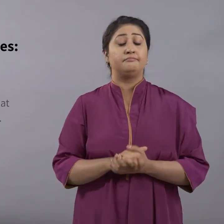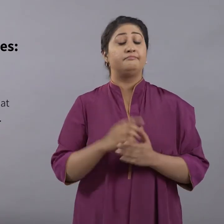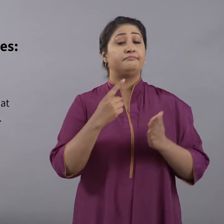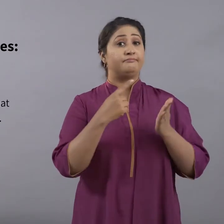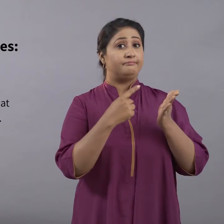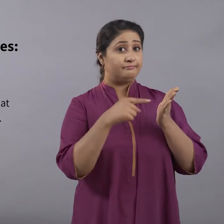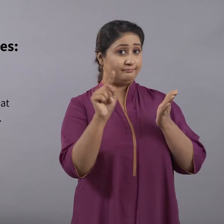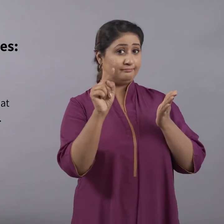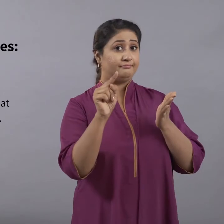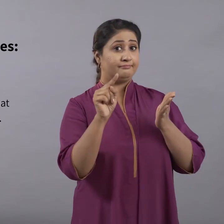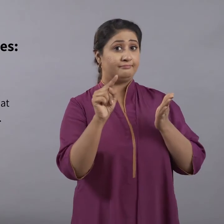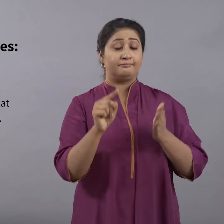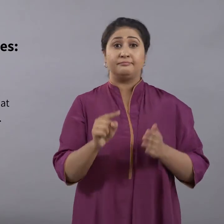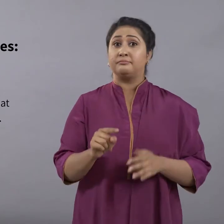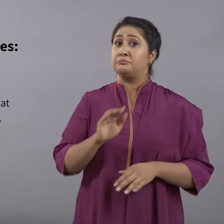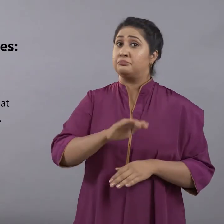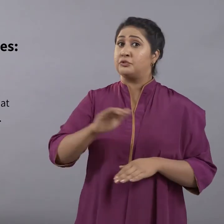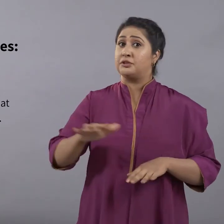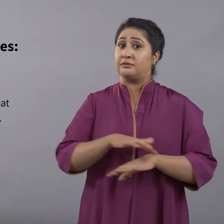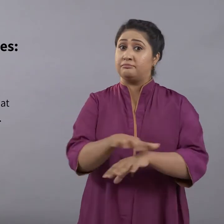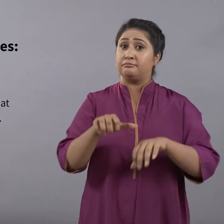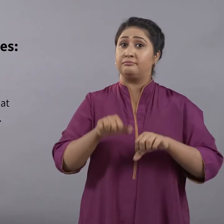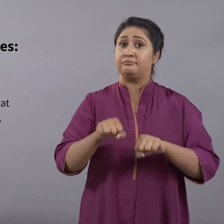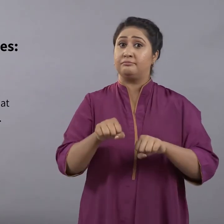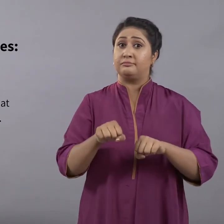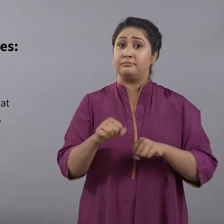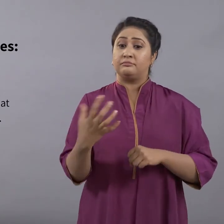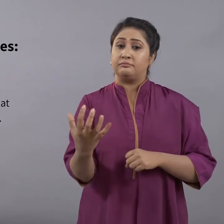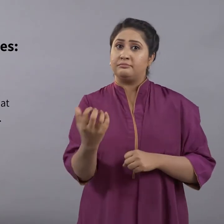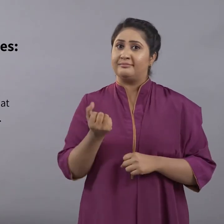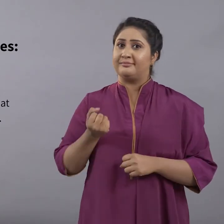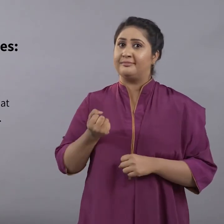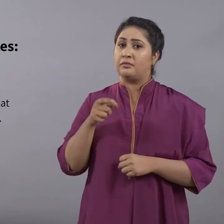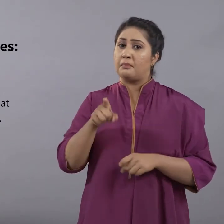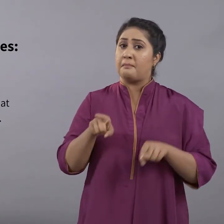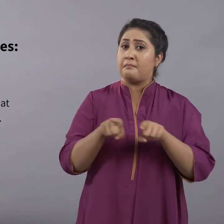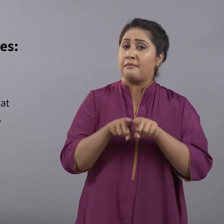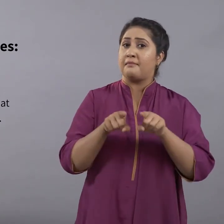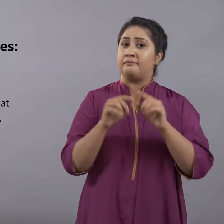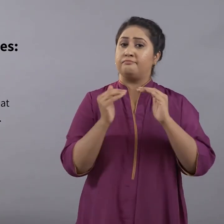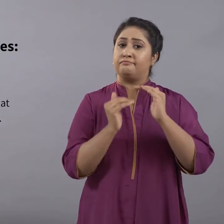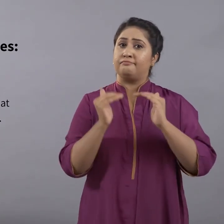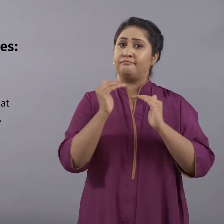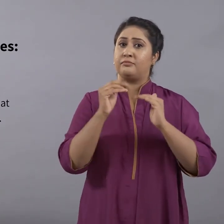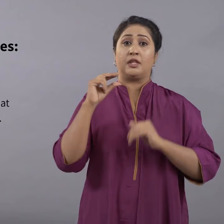Tick the highest level of learning that the student achieves during the test.